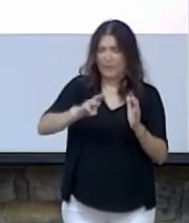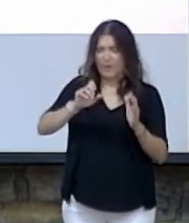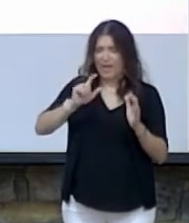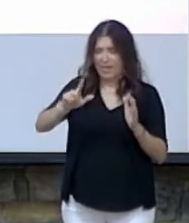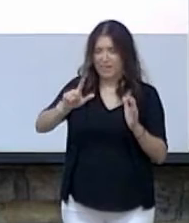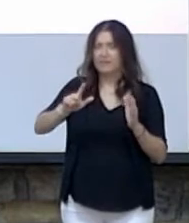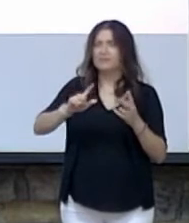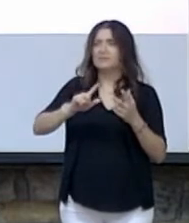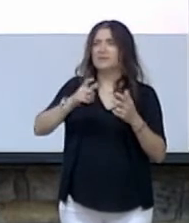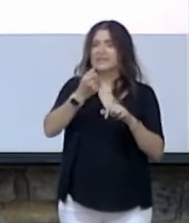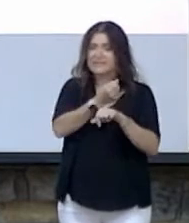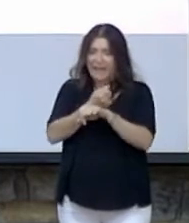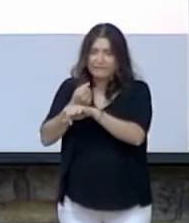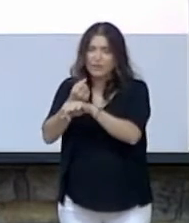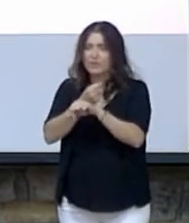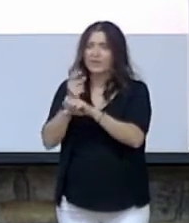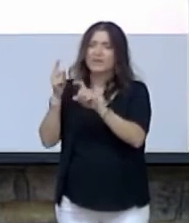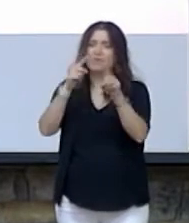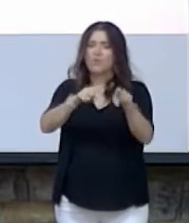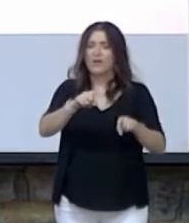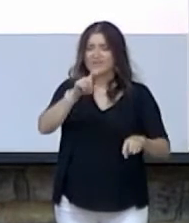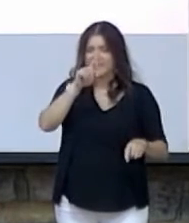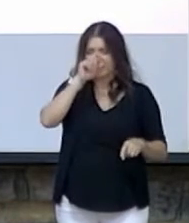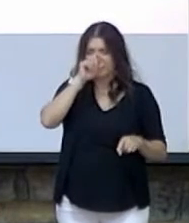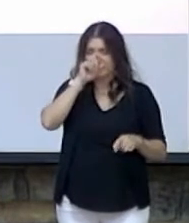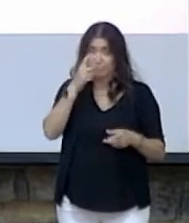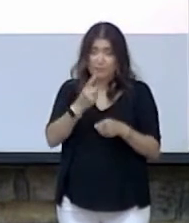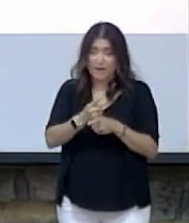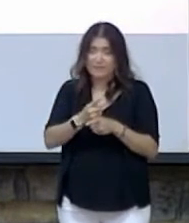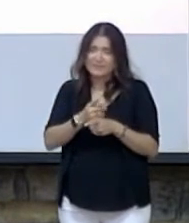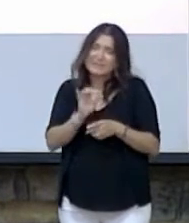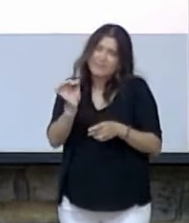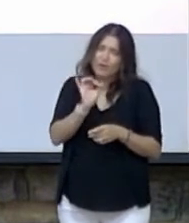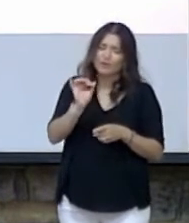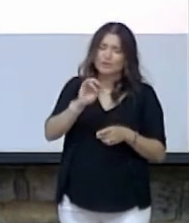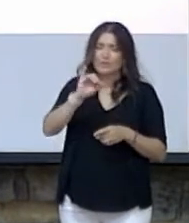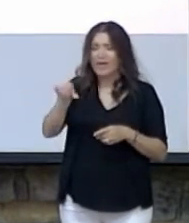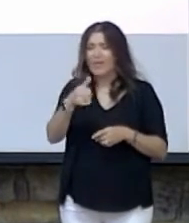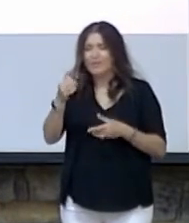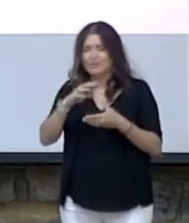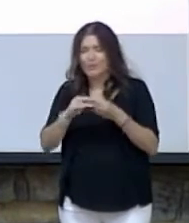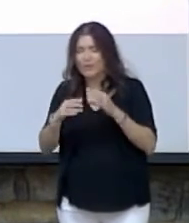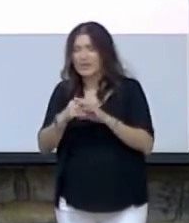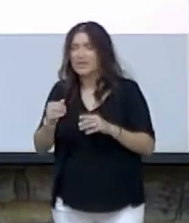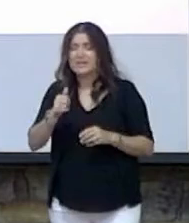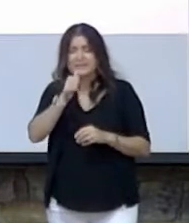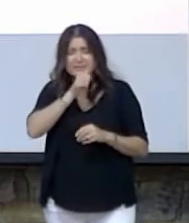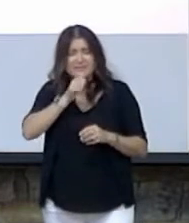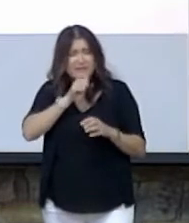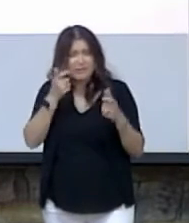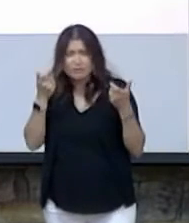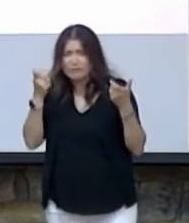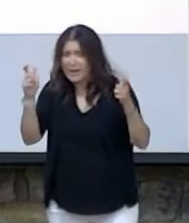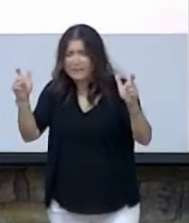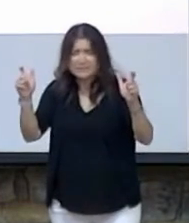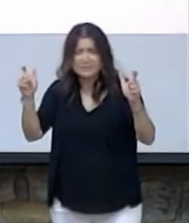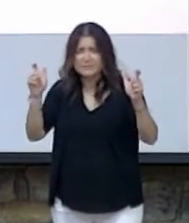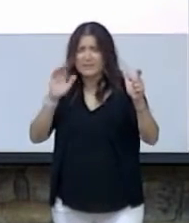into slavery and wound up in Egypt. Sounds familiar, doesn't it? Like another story. He suffered greatly in his